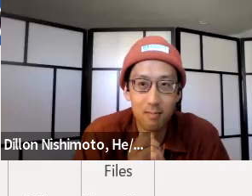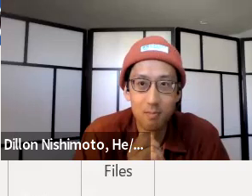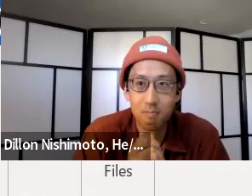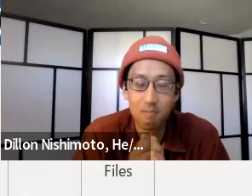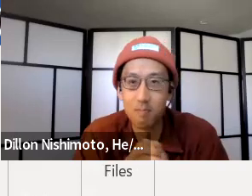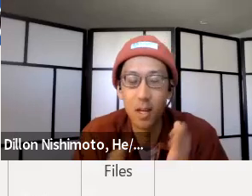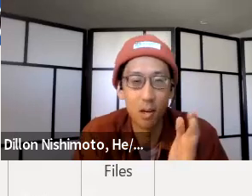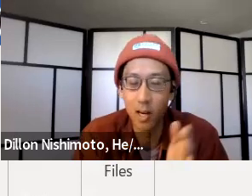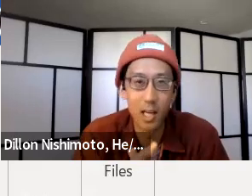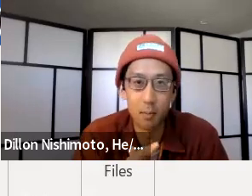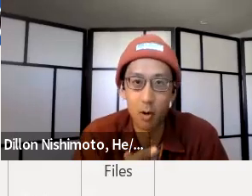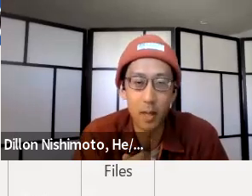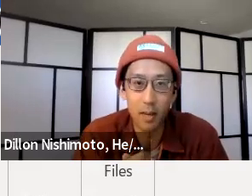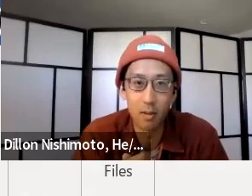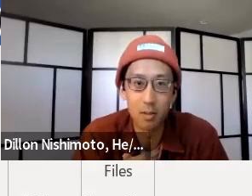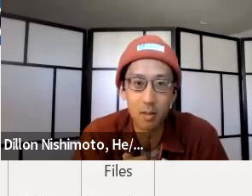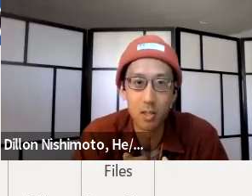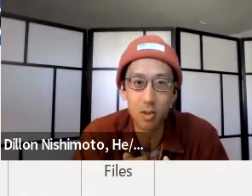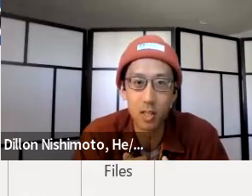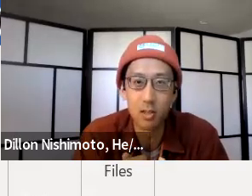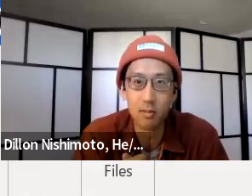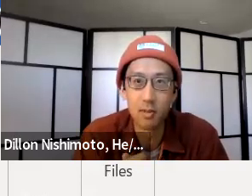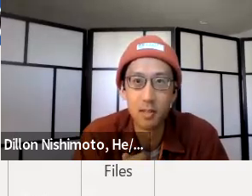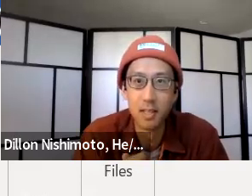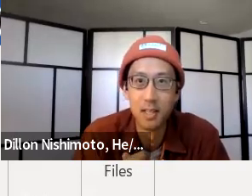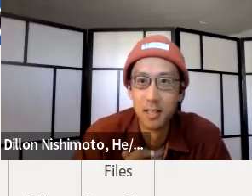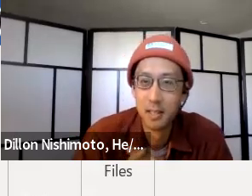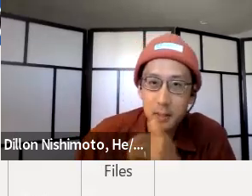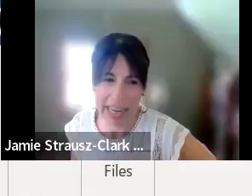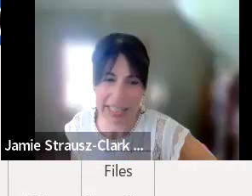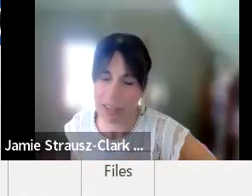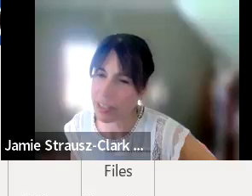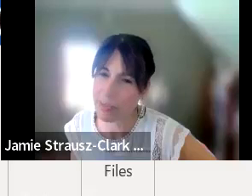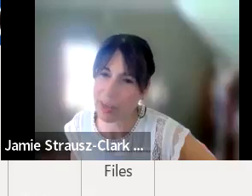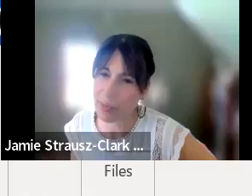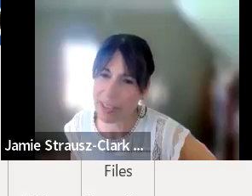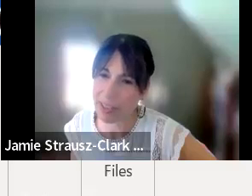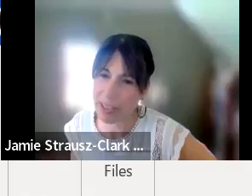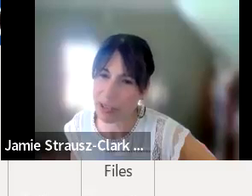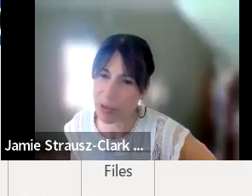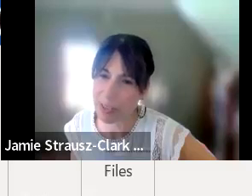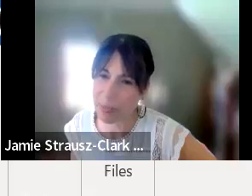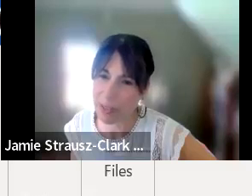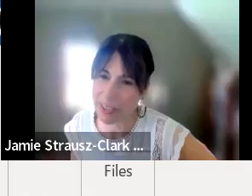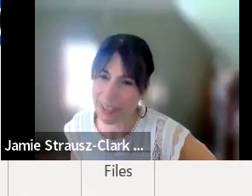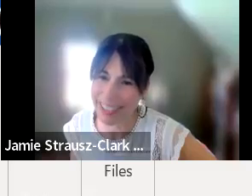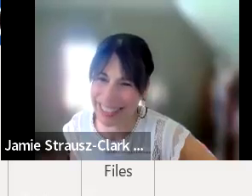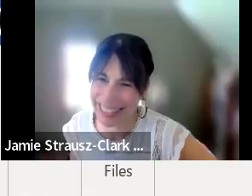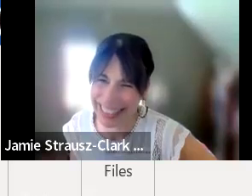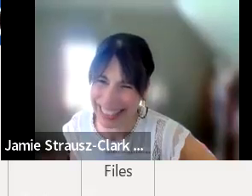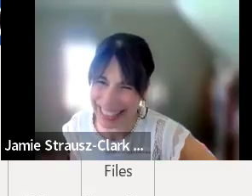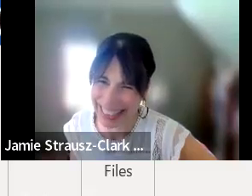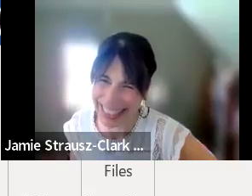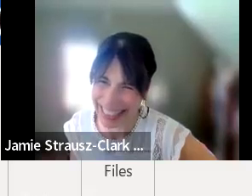that a crime or a behavior is trying to serve. Well, and I can definitely see why Kimberly's ears pricked up there, so.